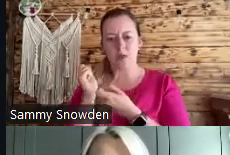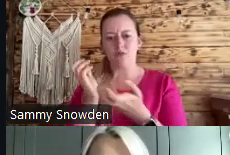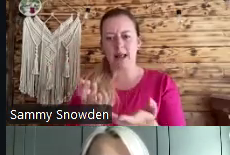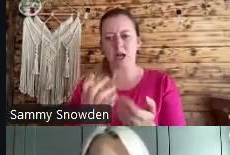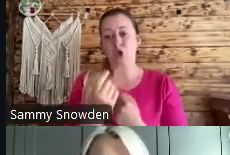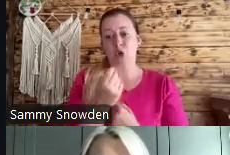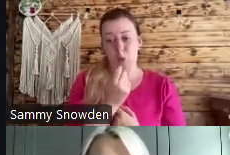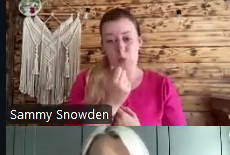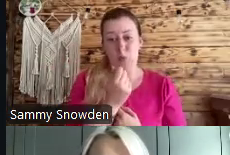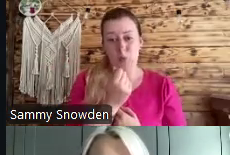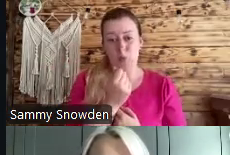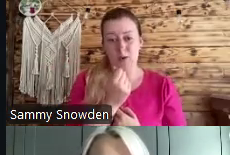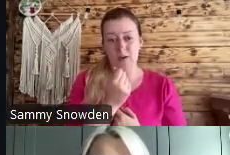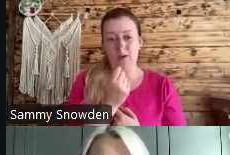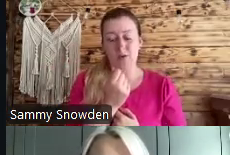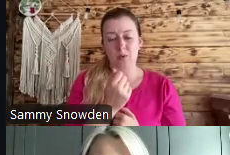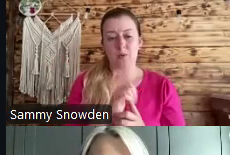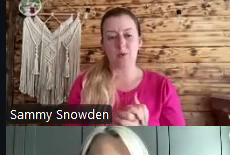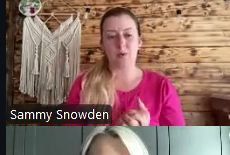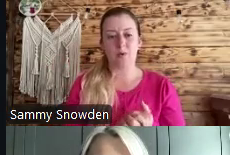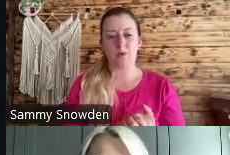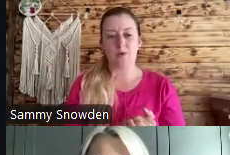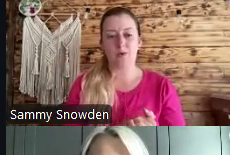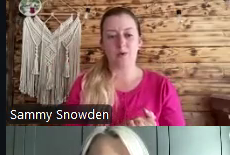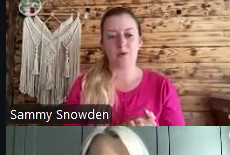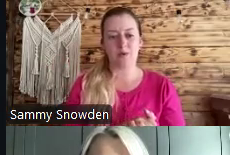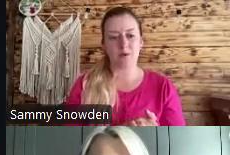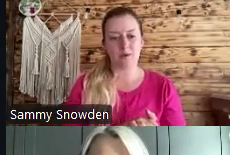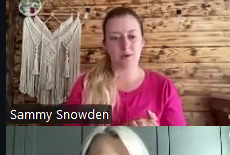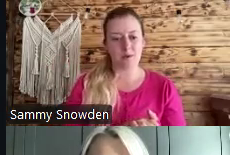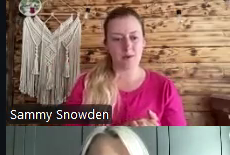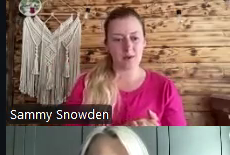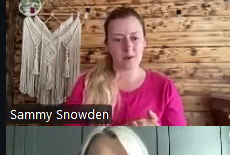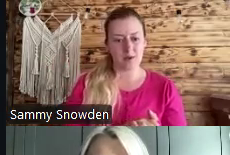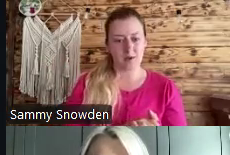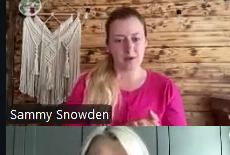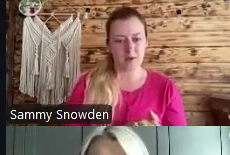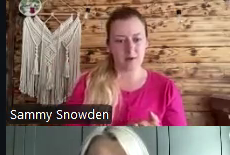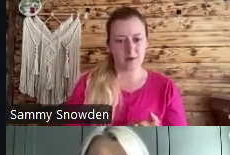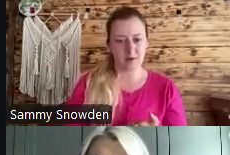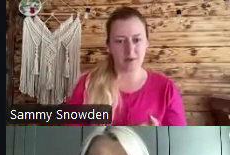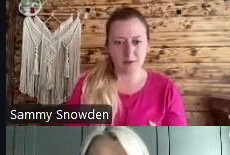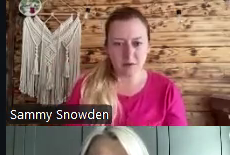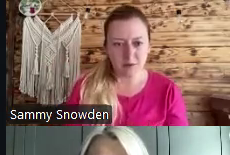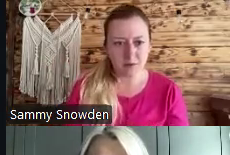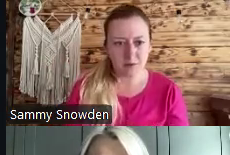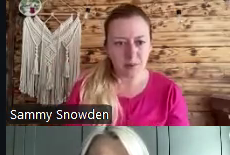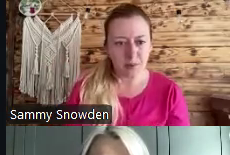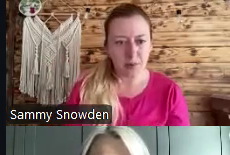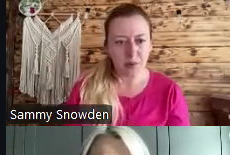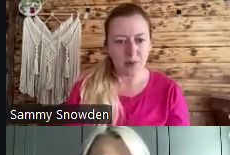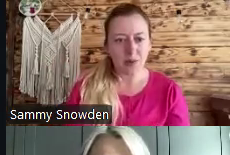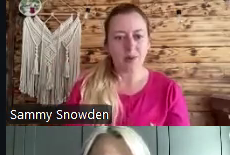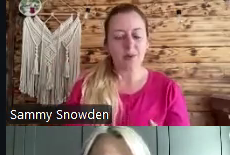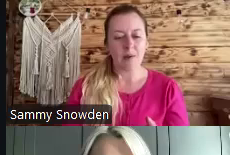lavender, which is exciting. Another flavour of Meta Power, lemon and lime recharge. So I'm not sure what